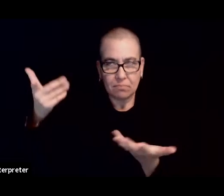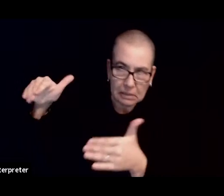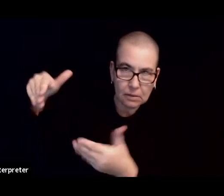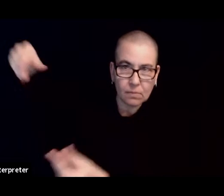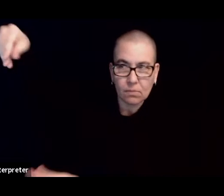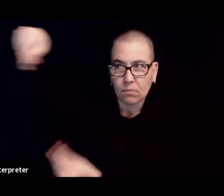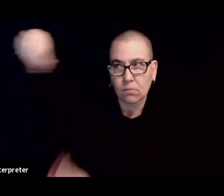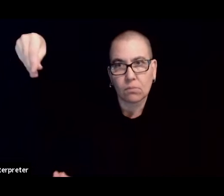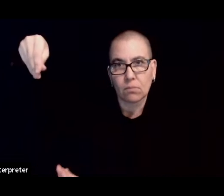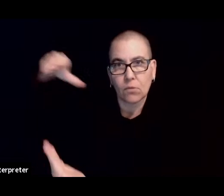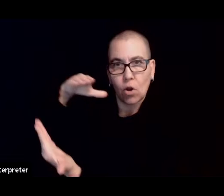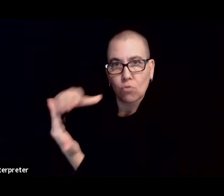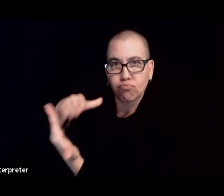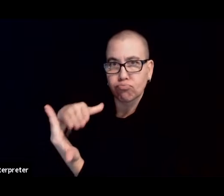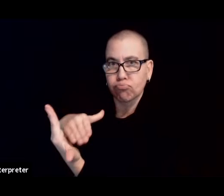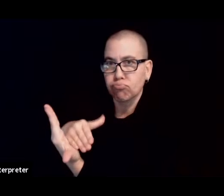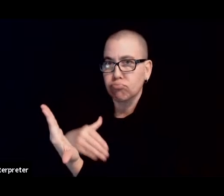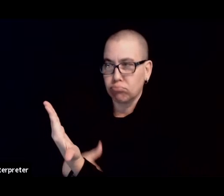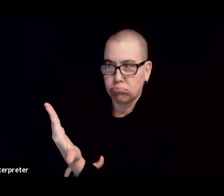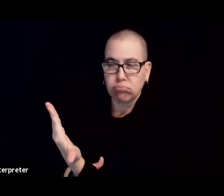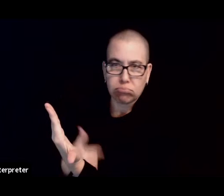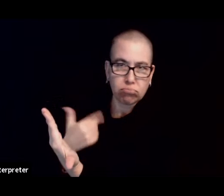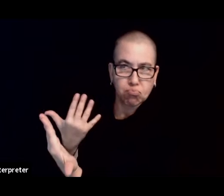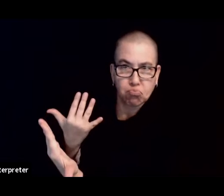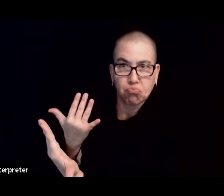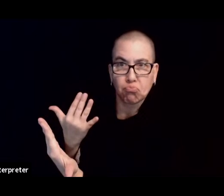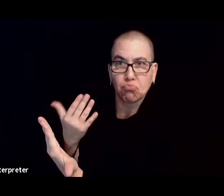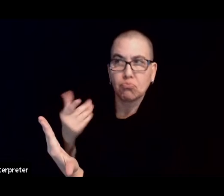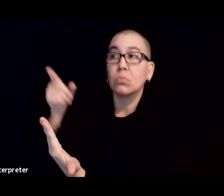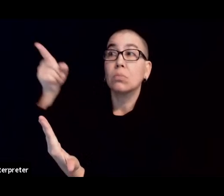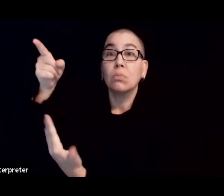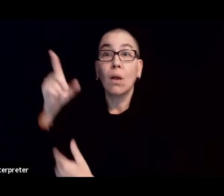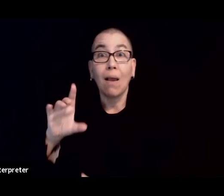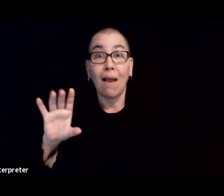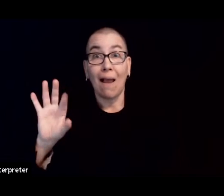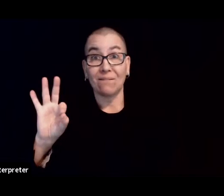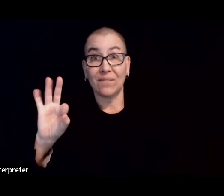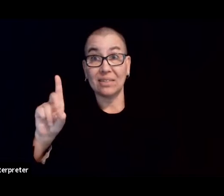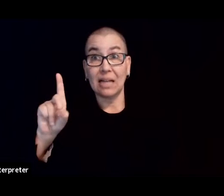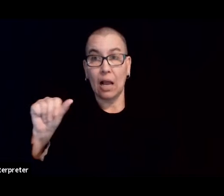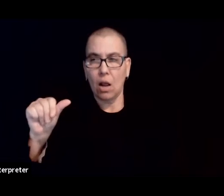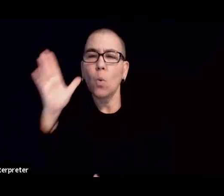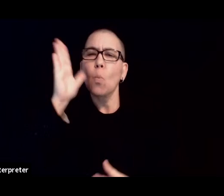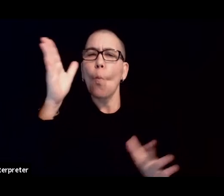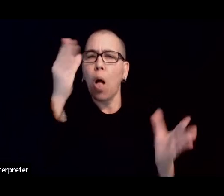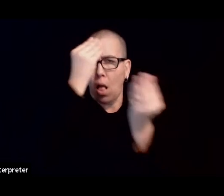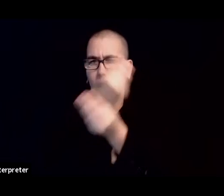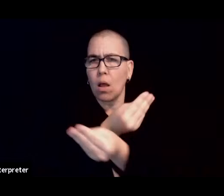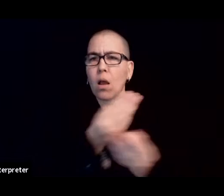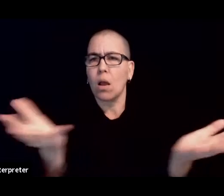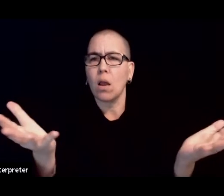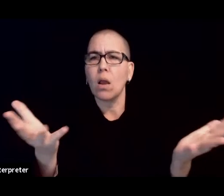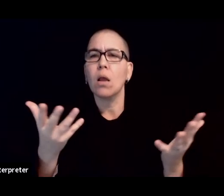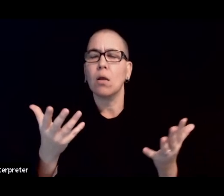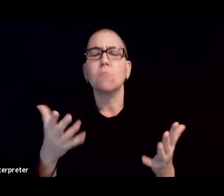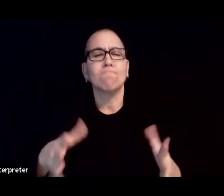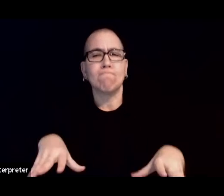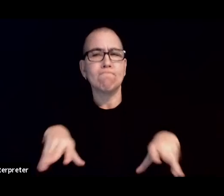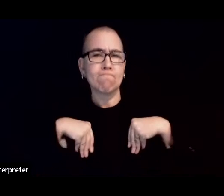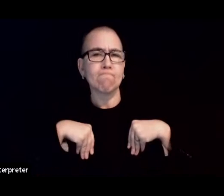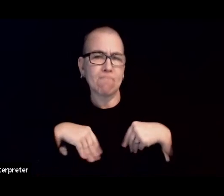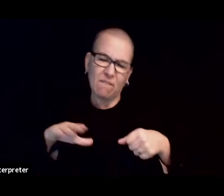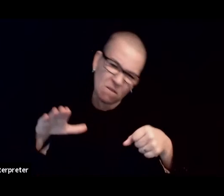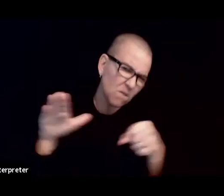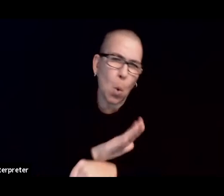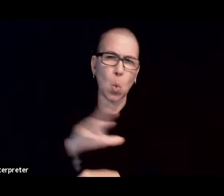has indicated in statements to the media that it is advising that it is acceptable to use every full dose obtainable. While we wait